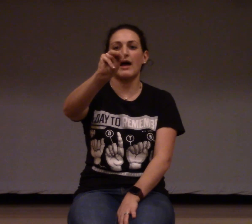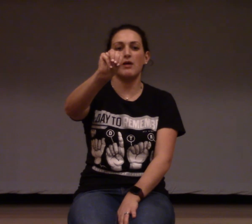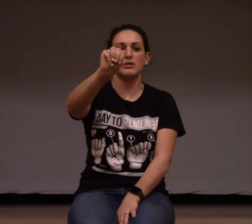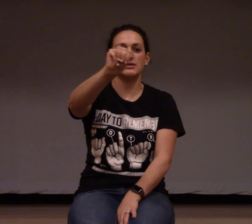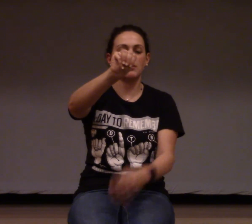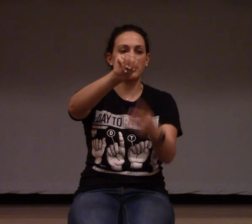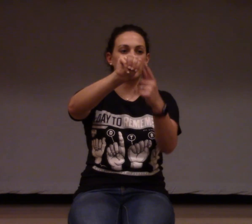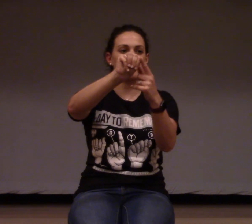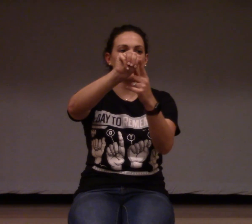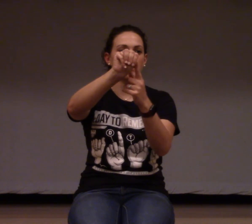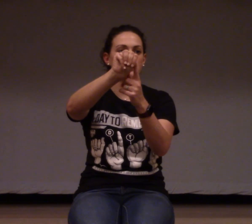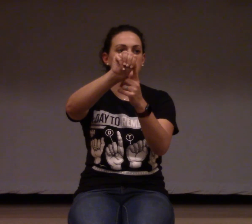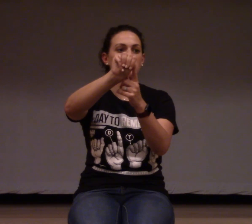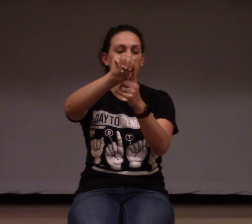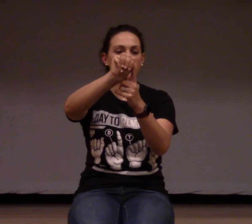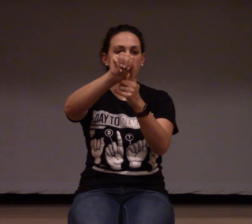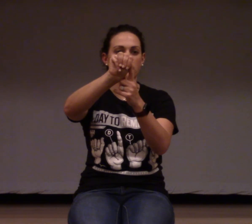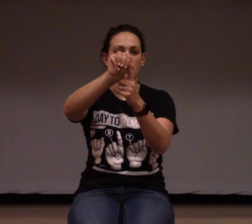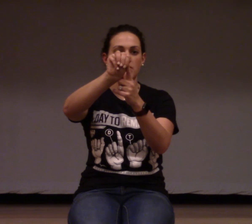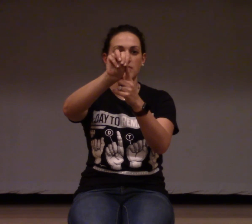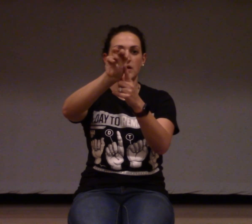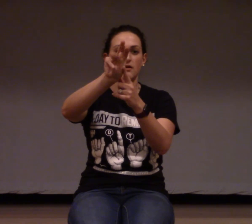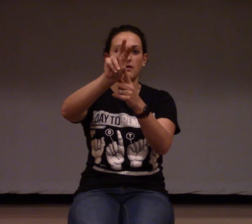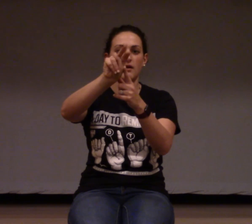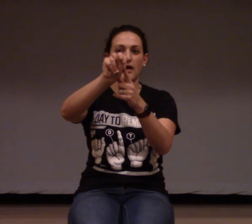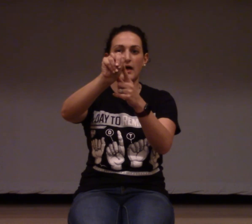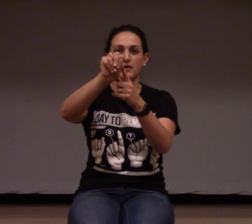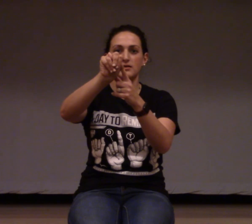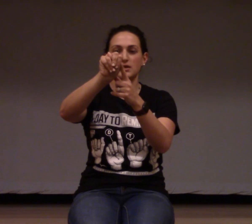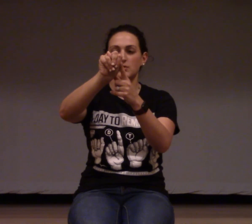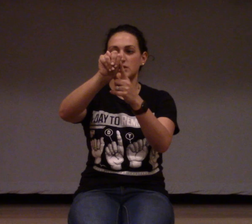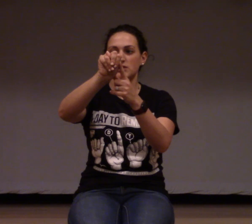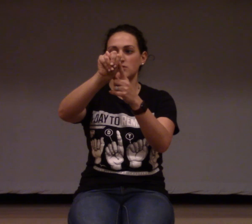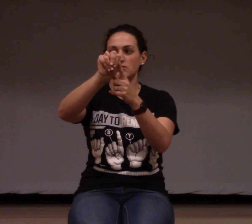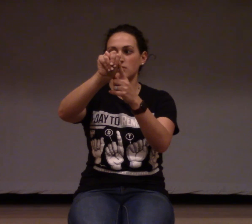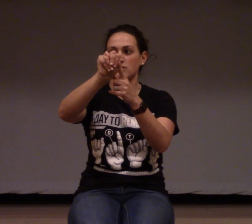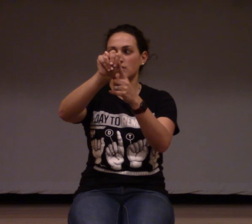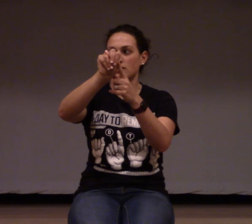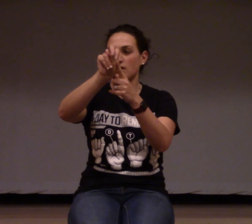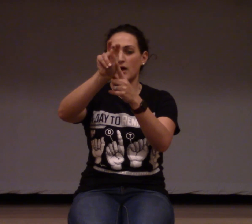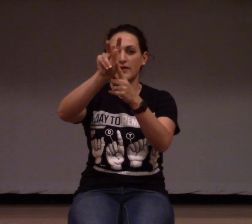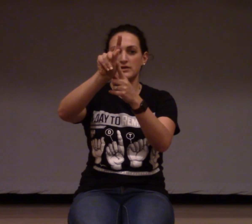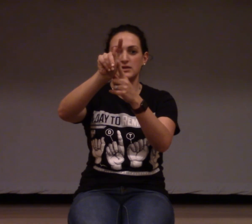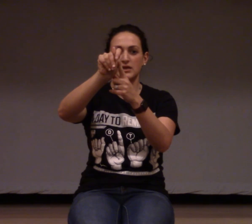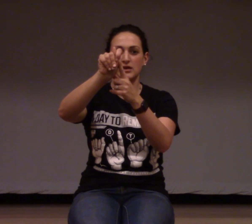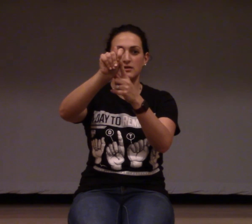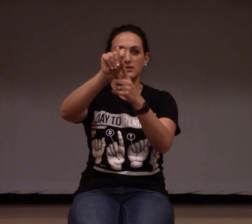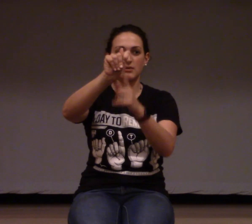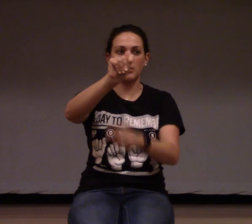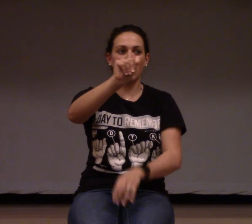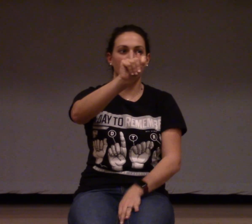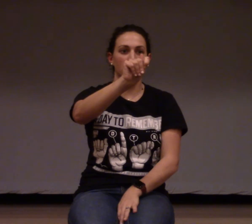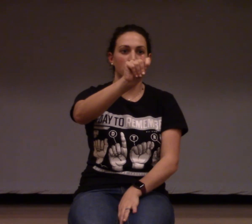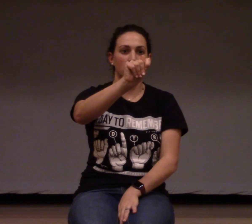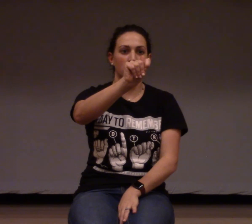M is going to be 3 fingers over that thumb, N is going to be 2, and then T is going to be 1.